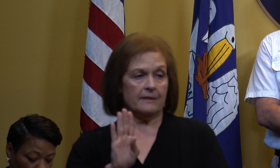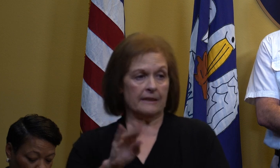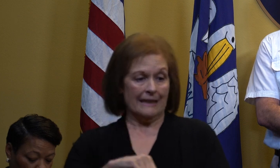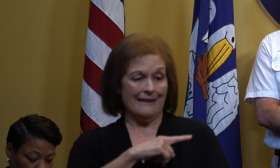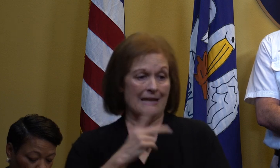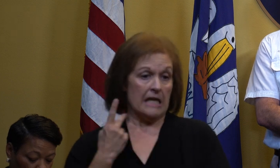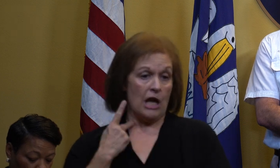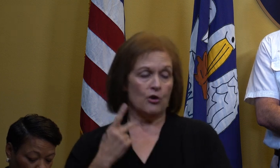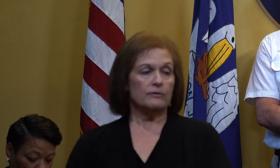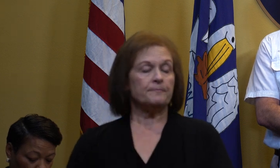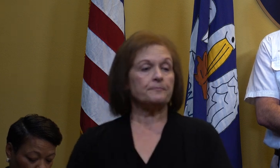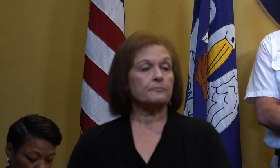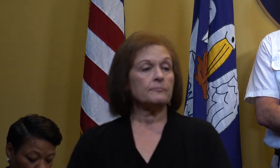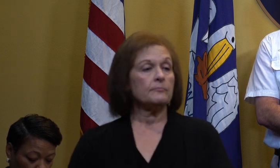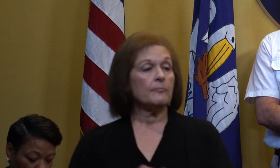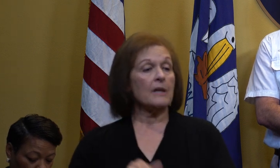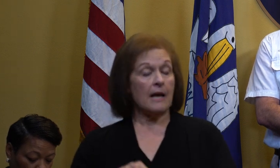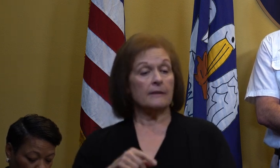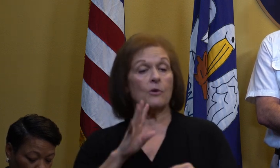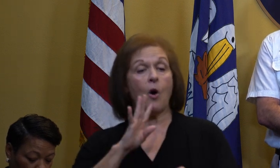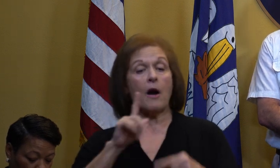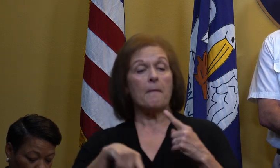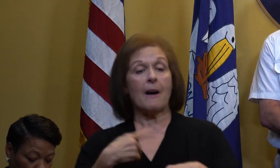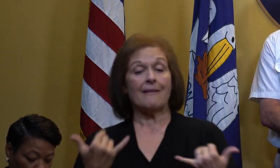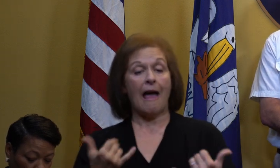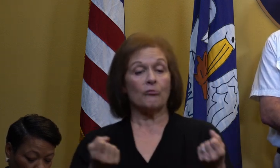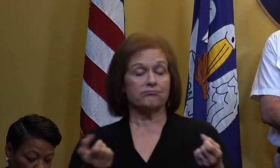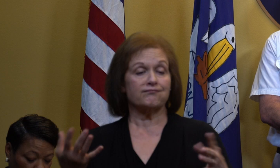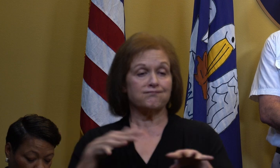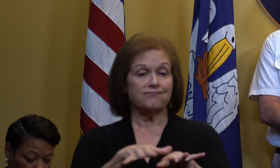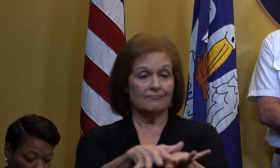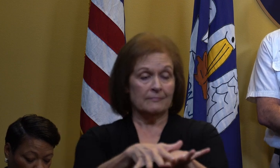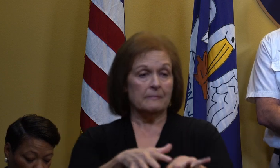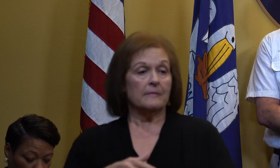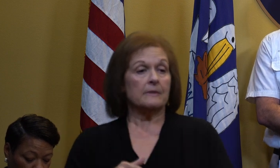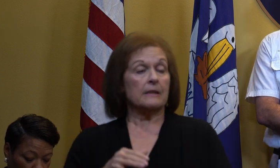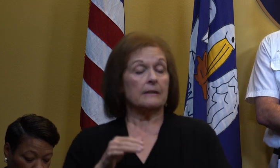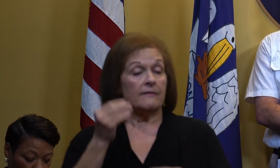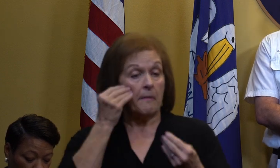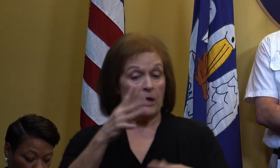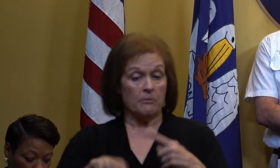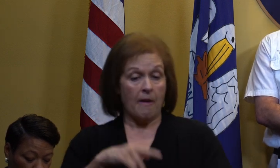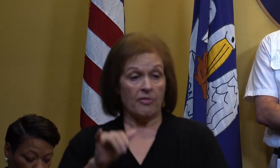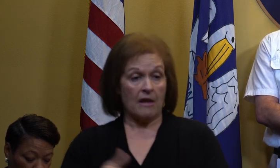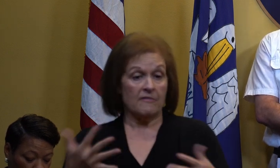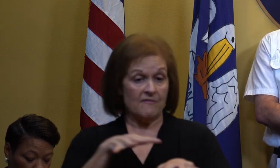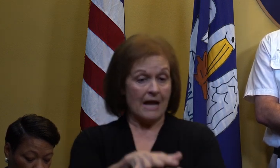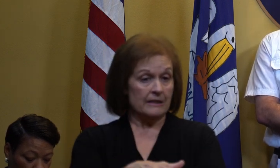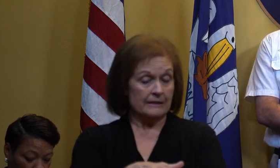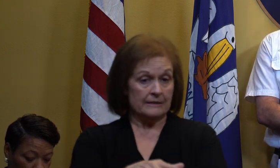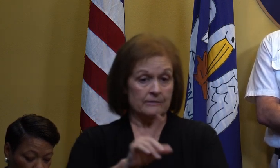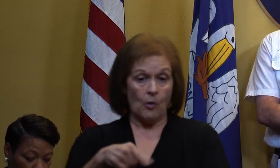with that said, I'll talk about the dreaded word, contraflow. Just for historical context of this, contraflow has only been